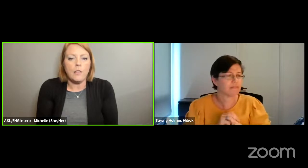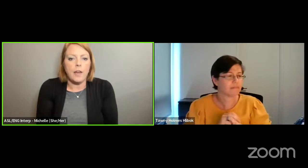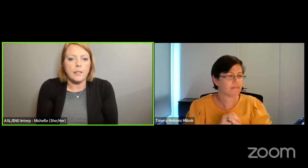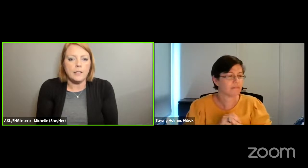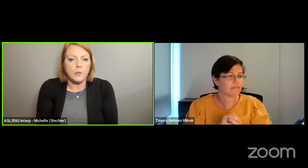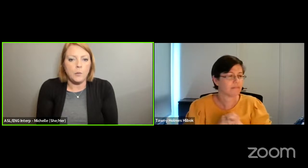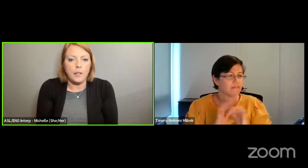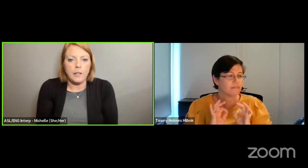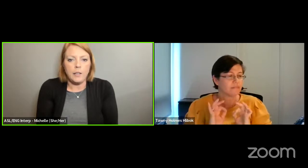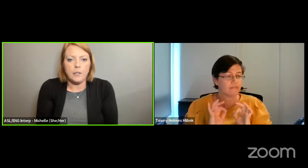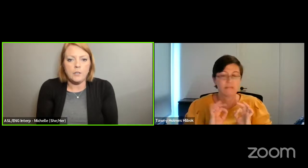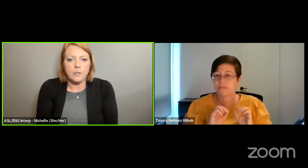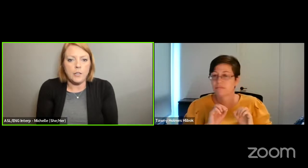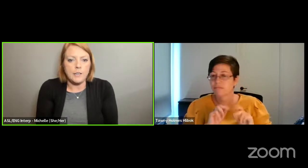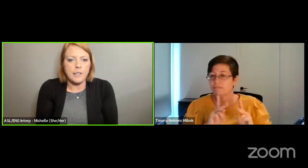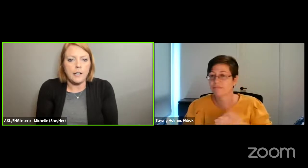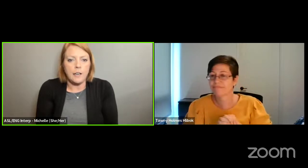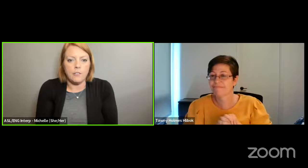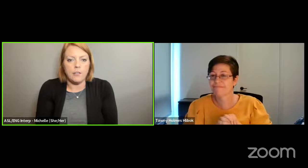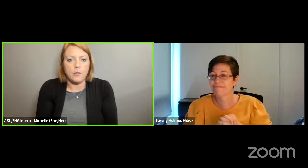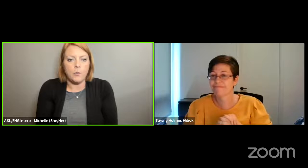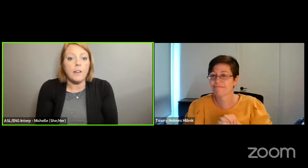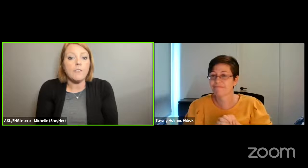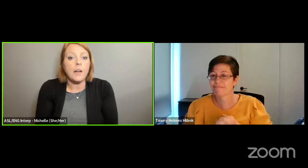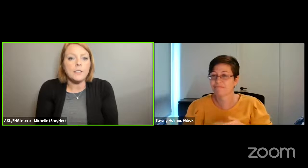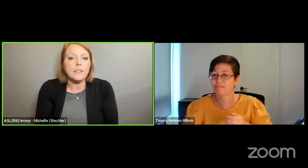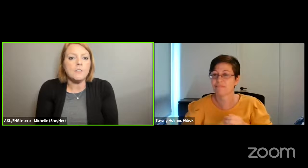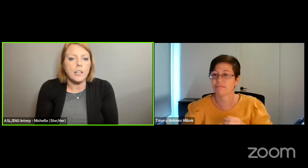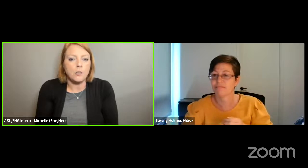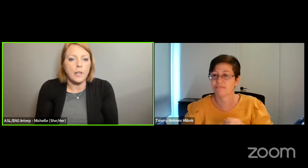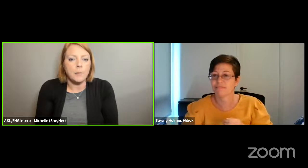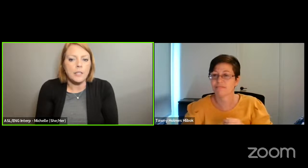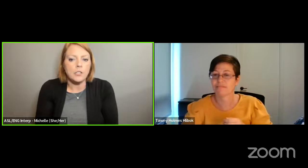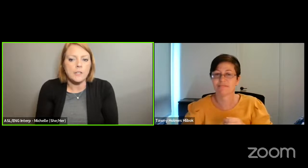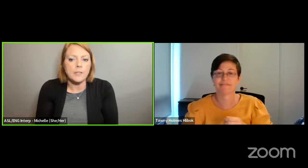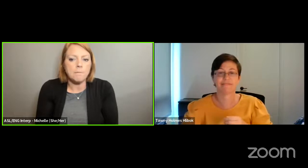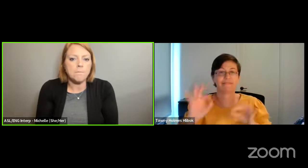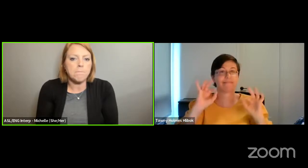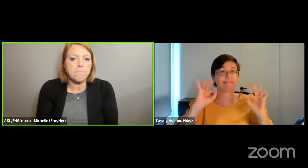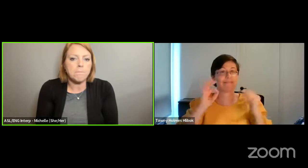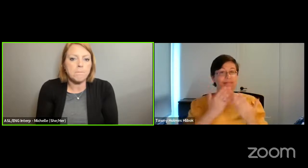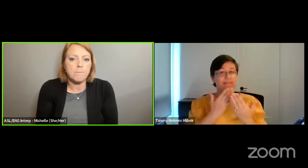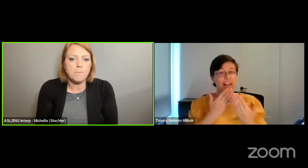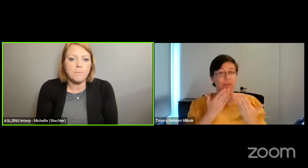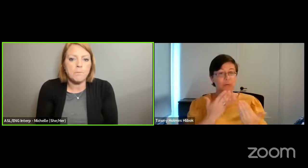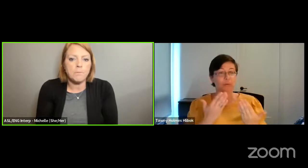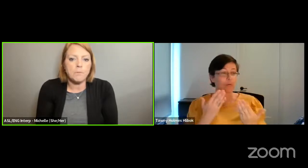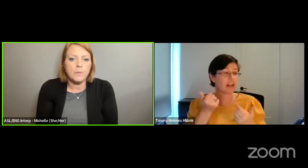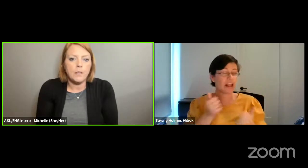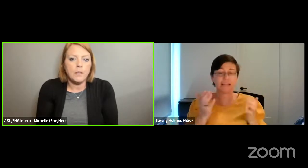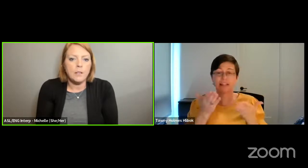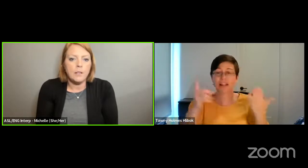sure that we translate everything that we have found into final recommendations.